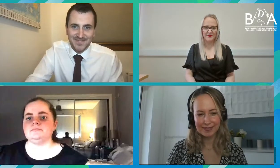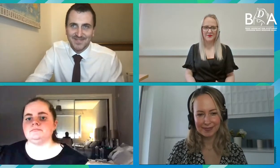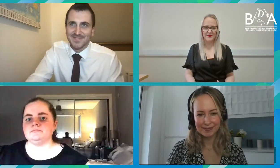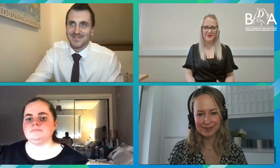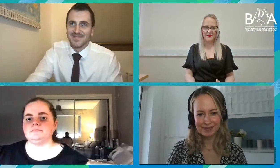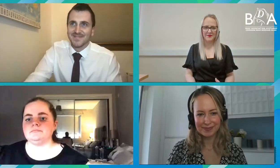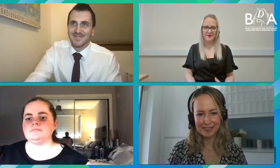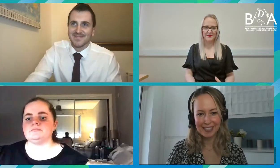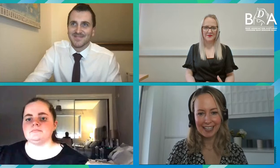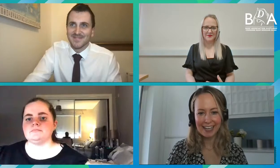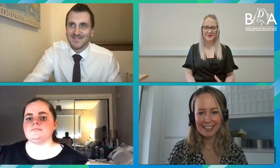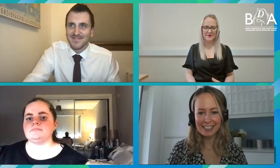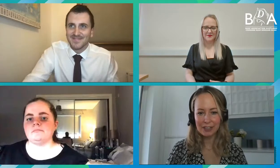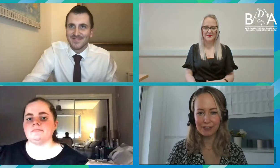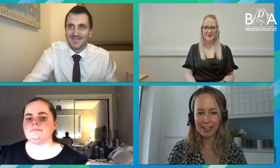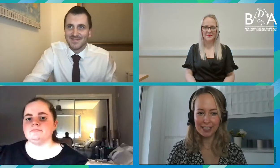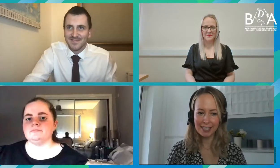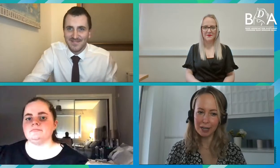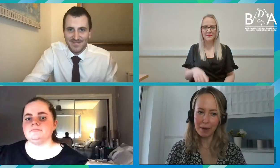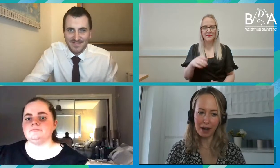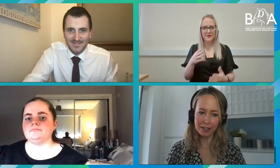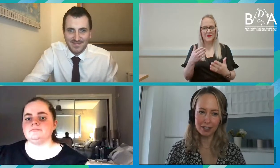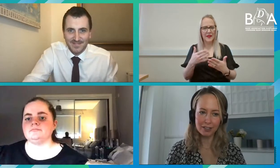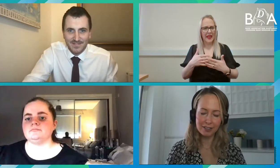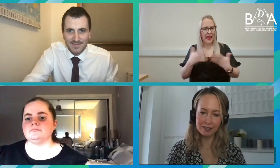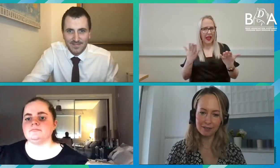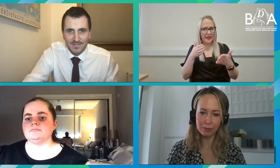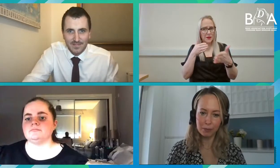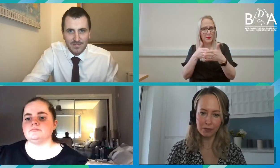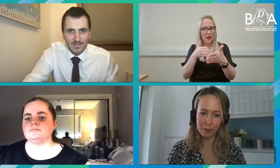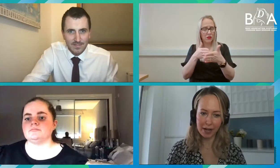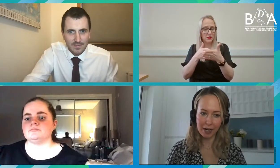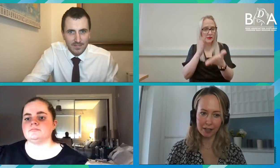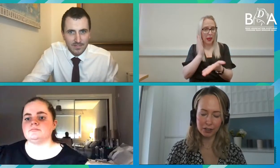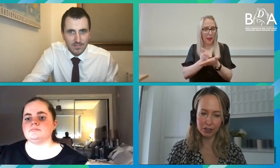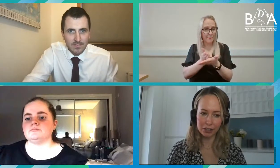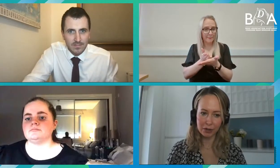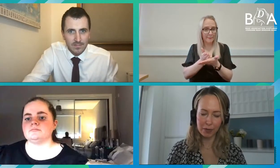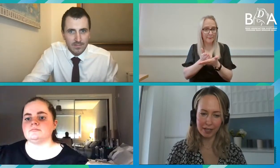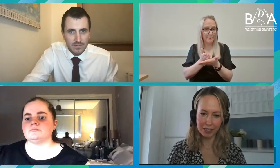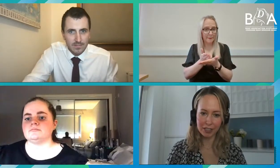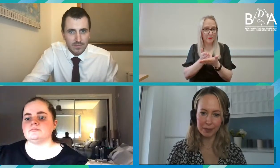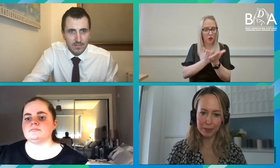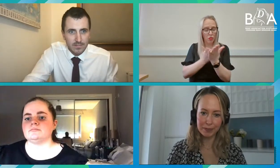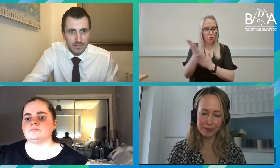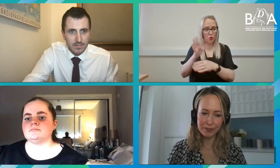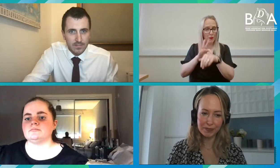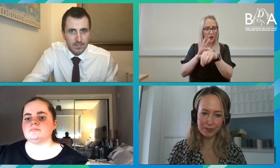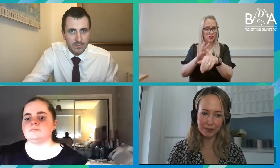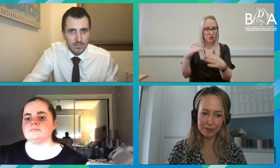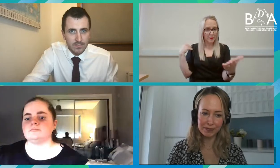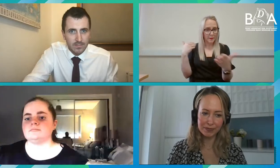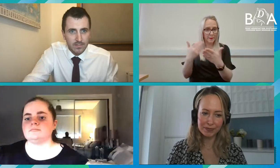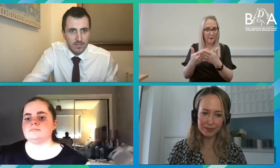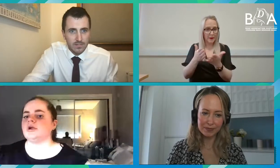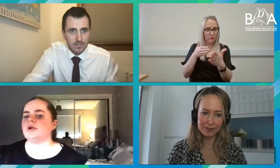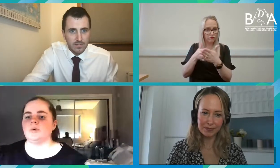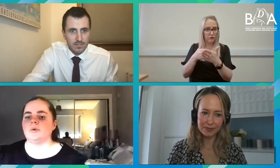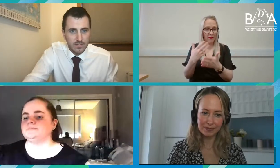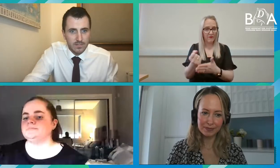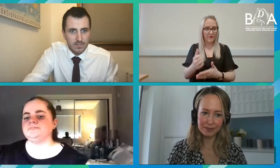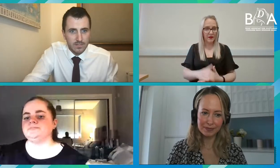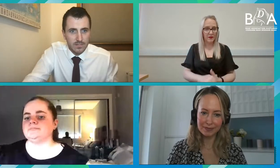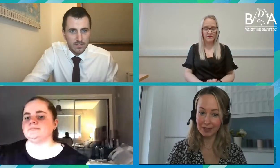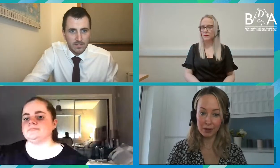Sounds fantastic. And did you face any barriers, Rebecca, during your apprenticeship?